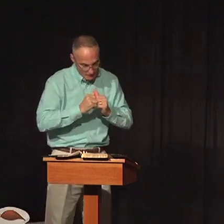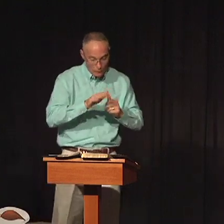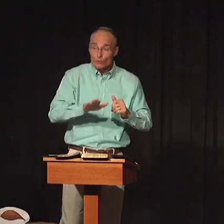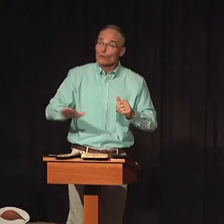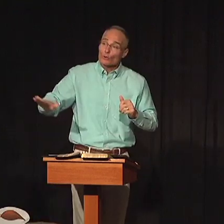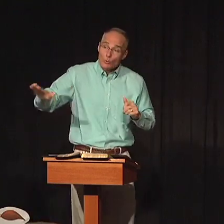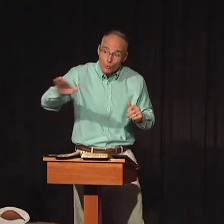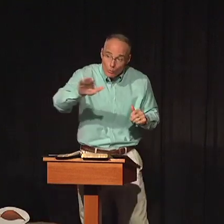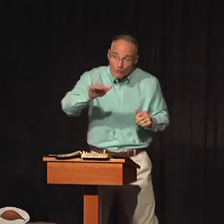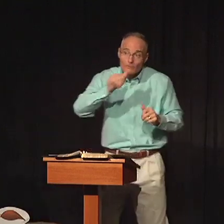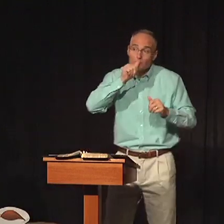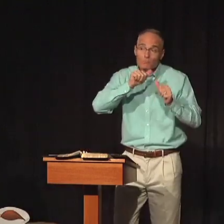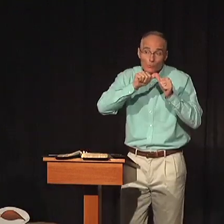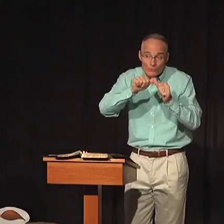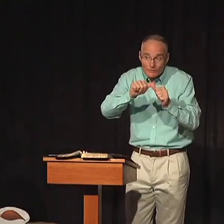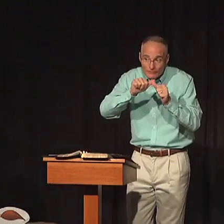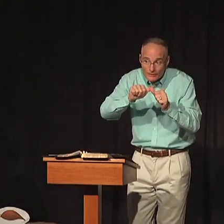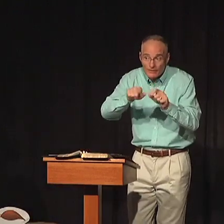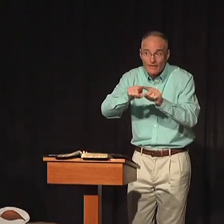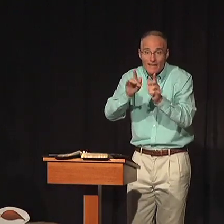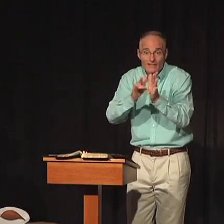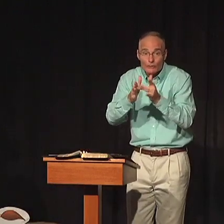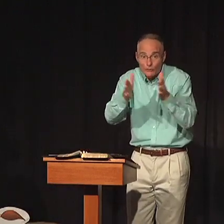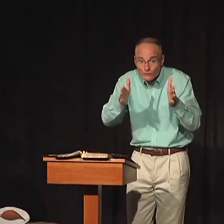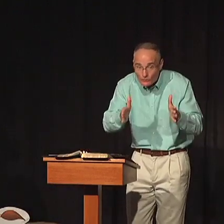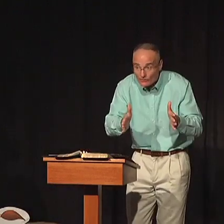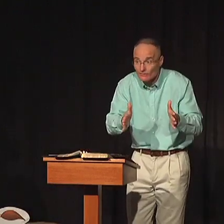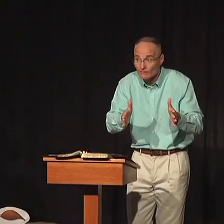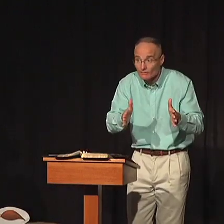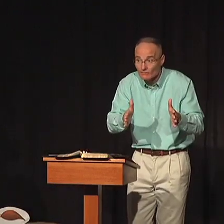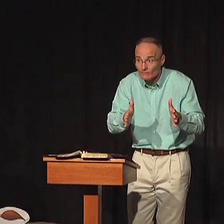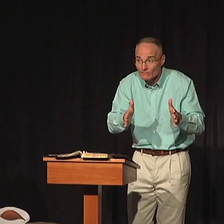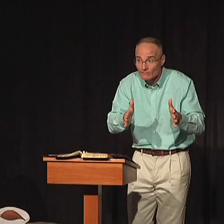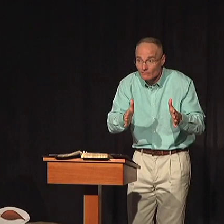life together. So your perseverance as a Christian,